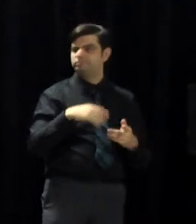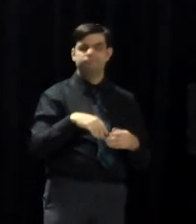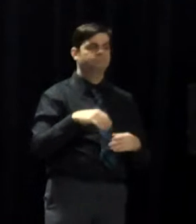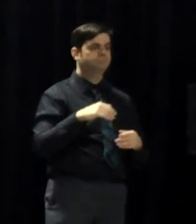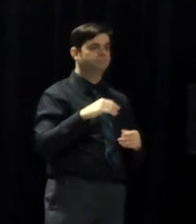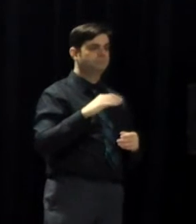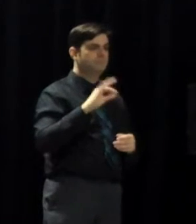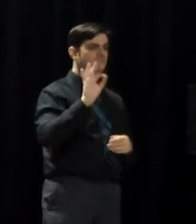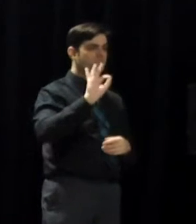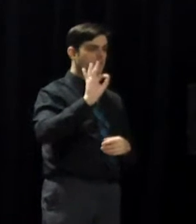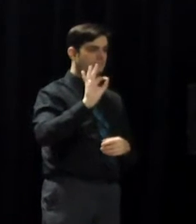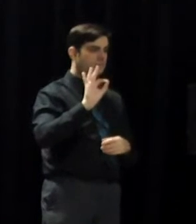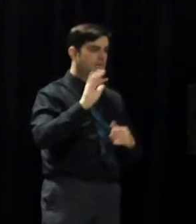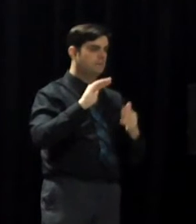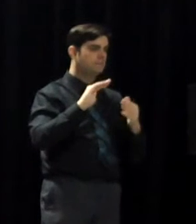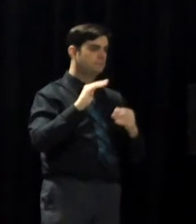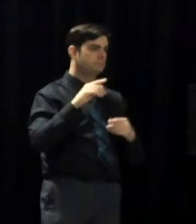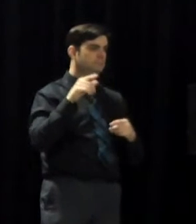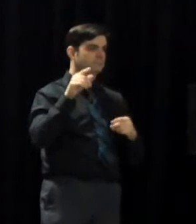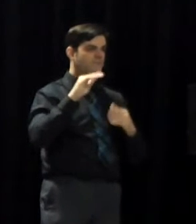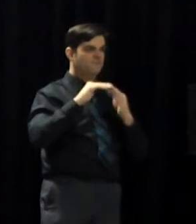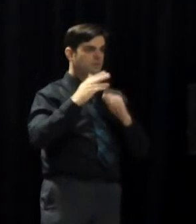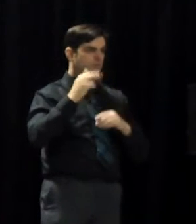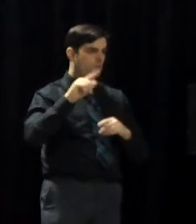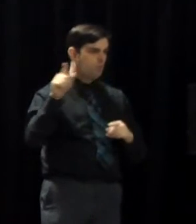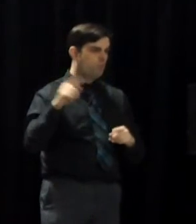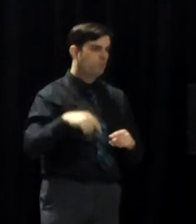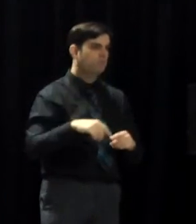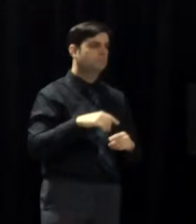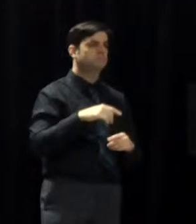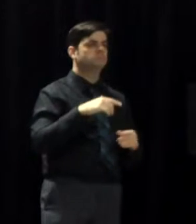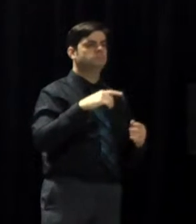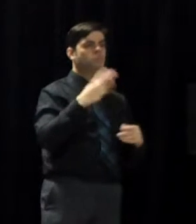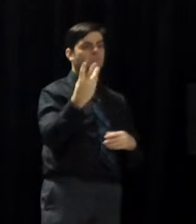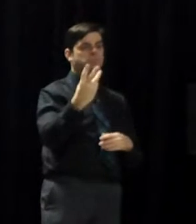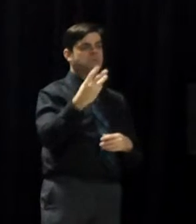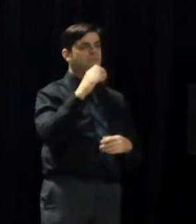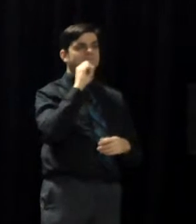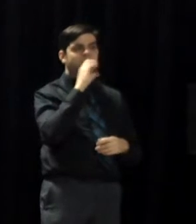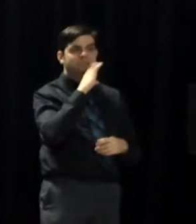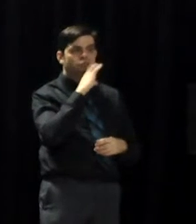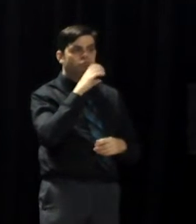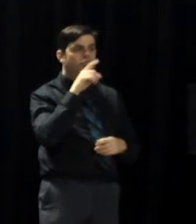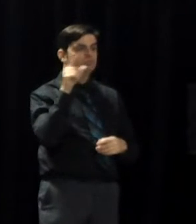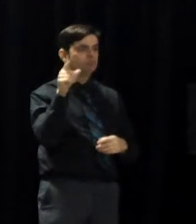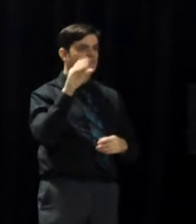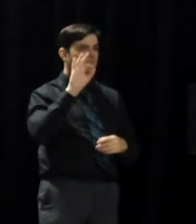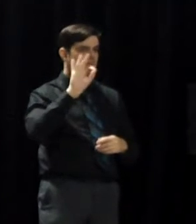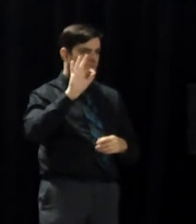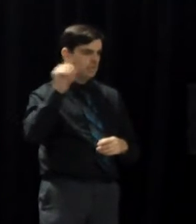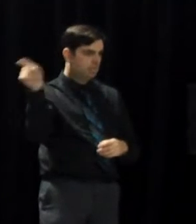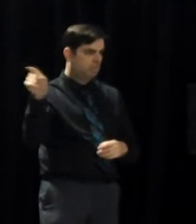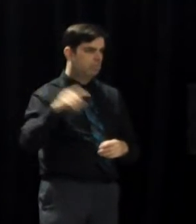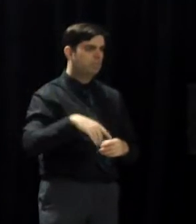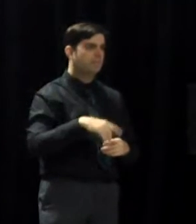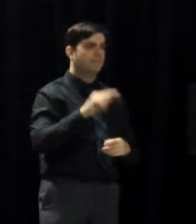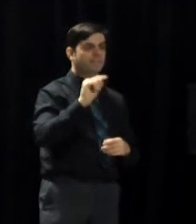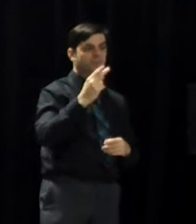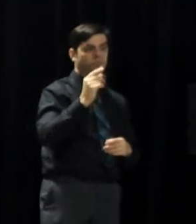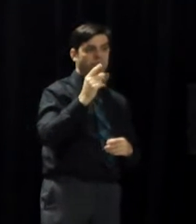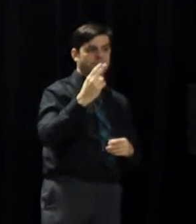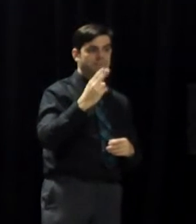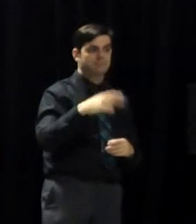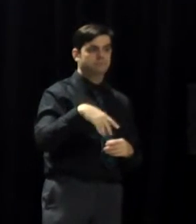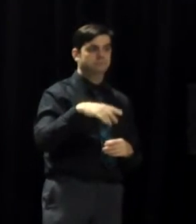there. I think we're at the Village Hall there. So again, that's on Wednesday. On Thursday, December